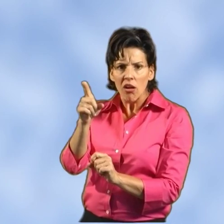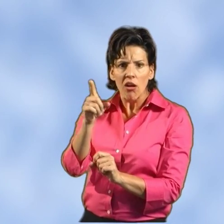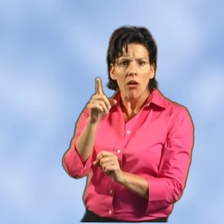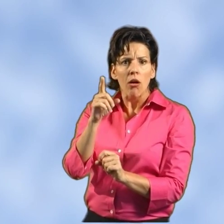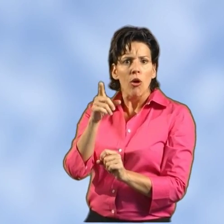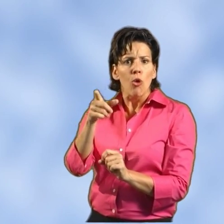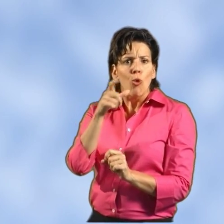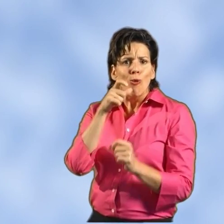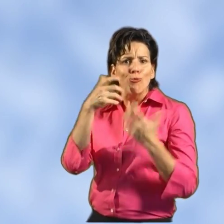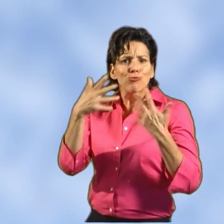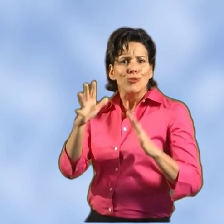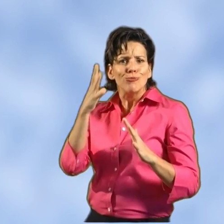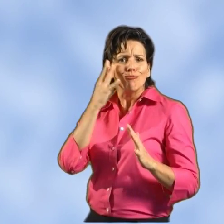women,